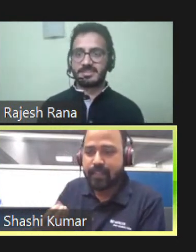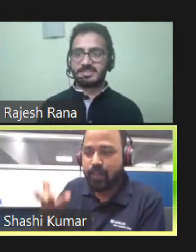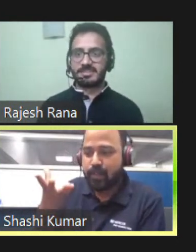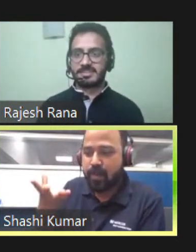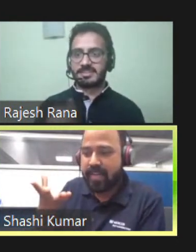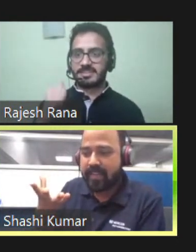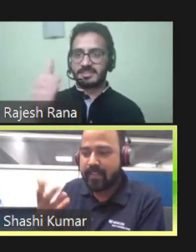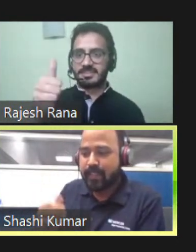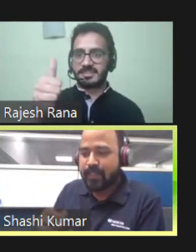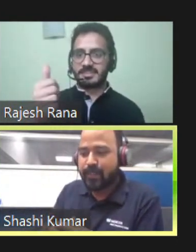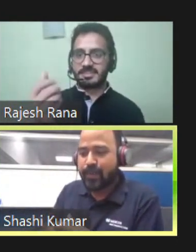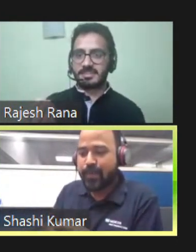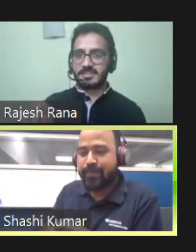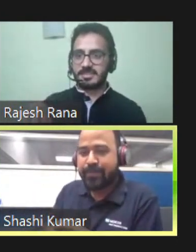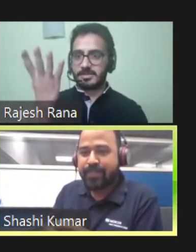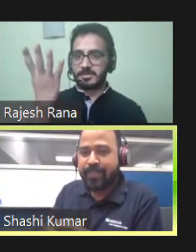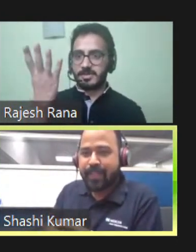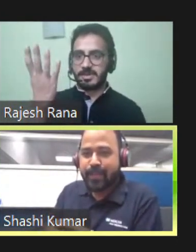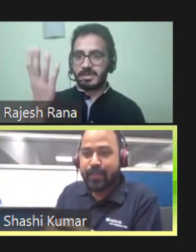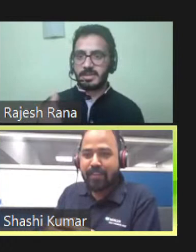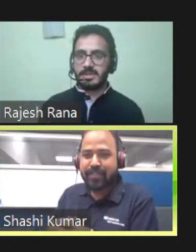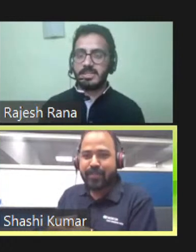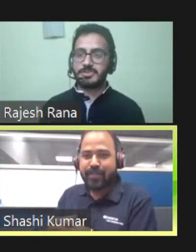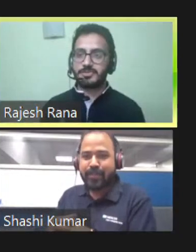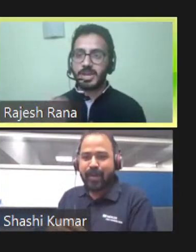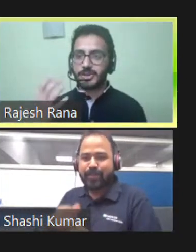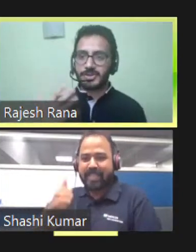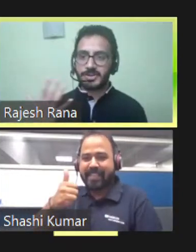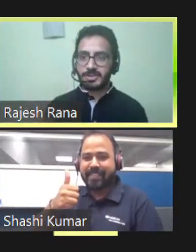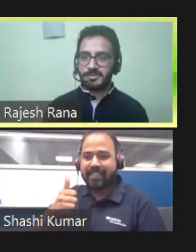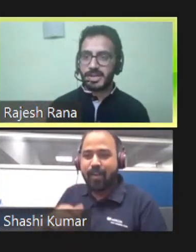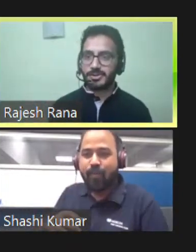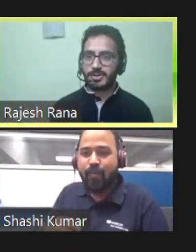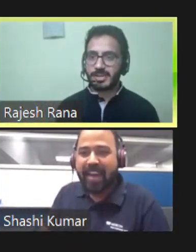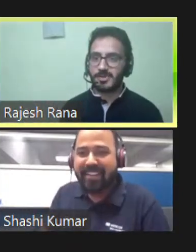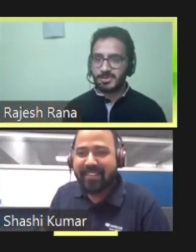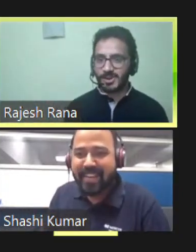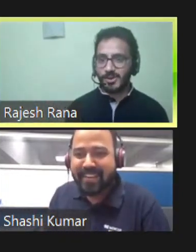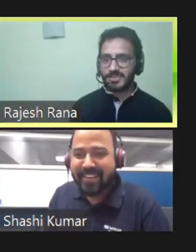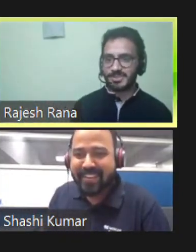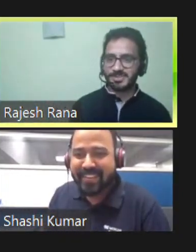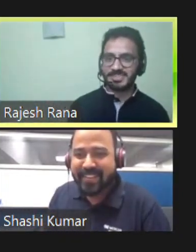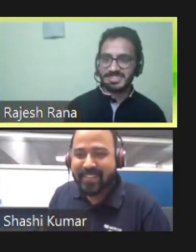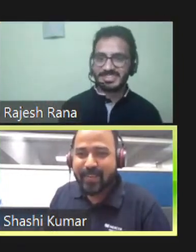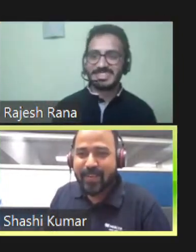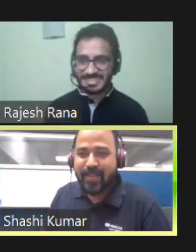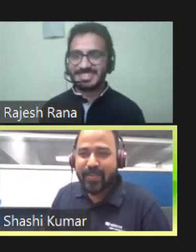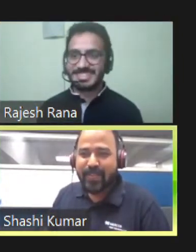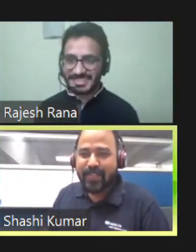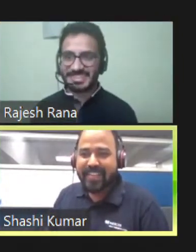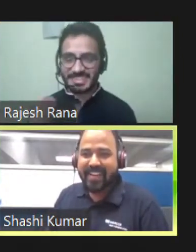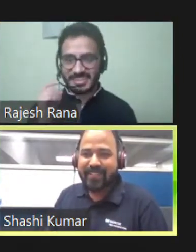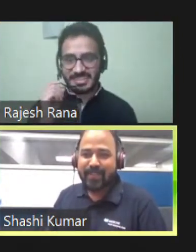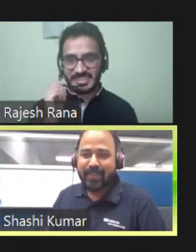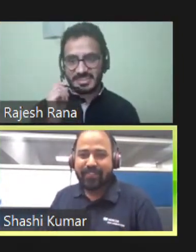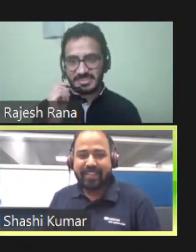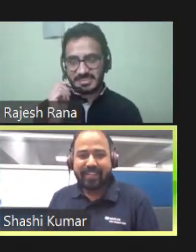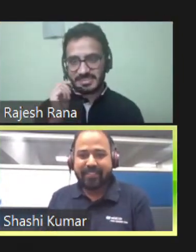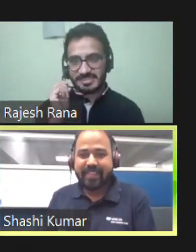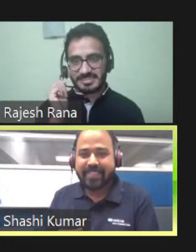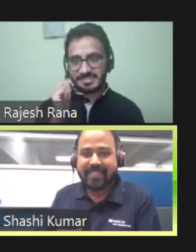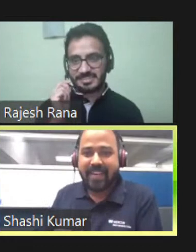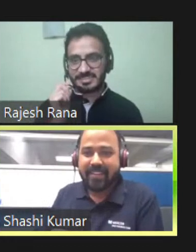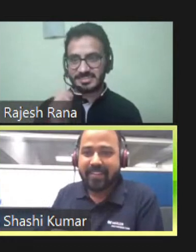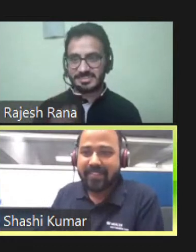This is good morning. So good afternoon. It's, How to we are say this? we are Okay, talking about very, afternoon. so yeah, so